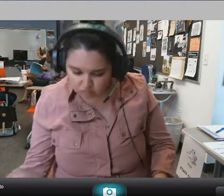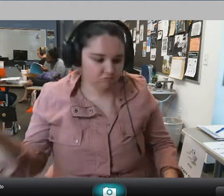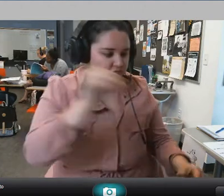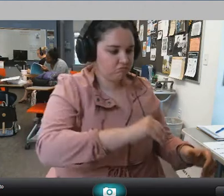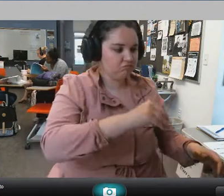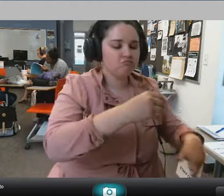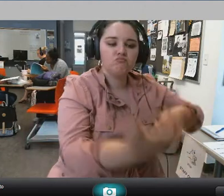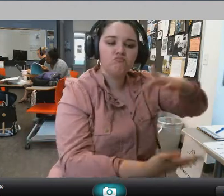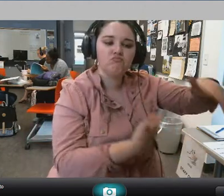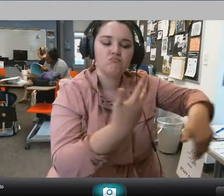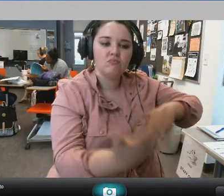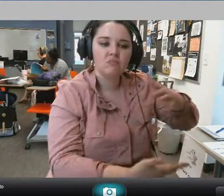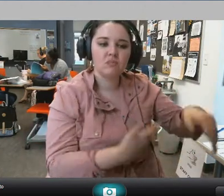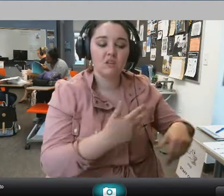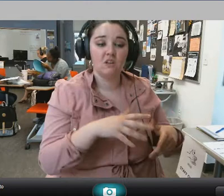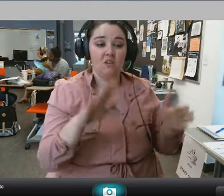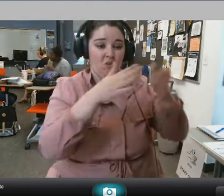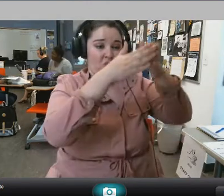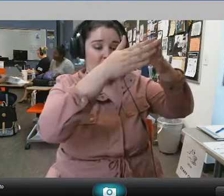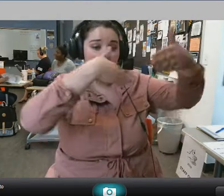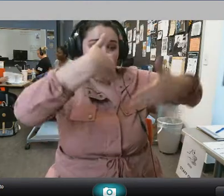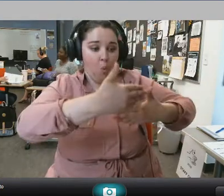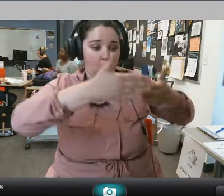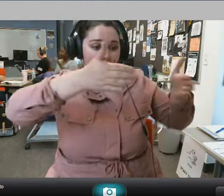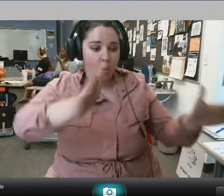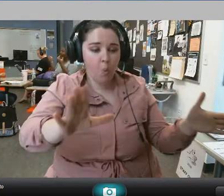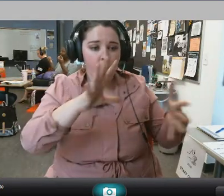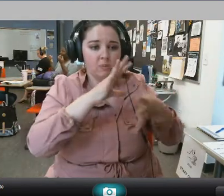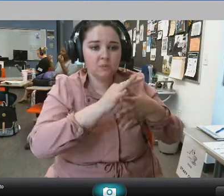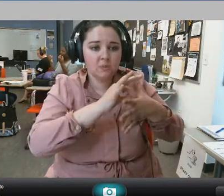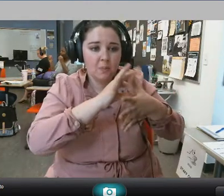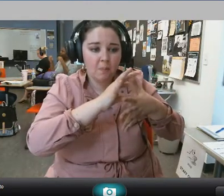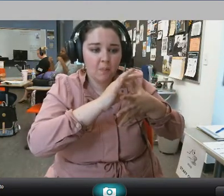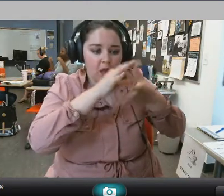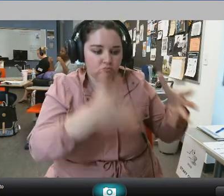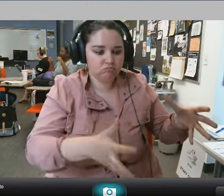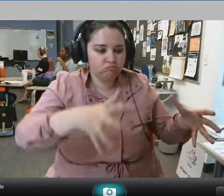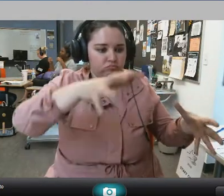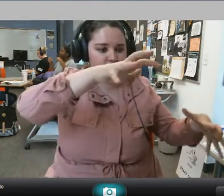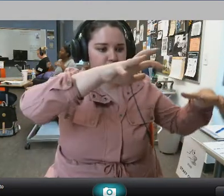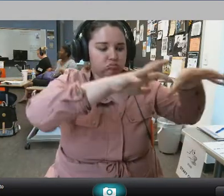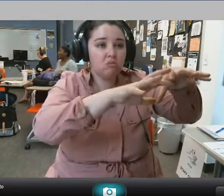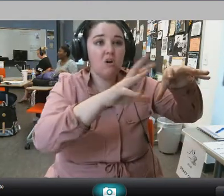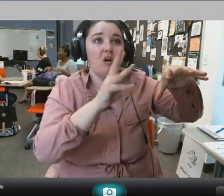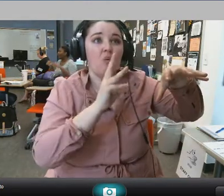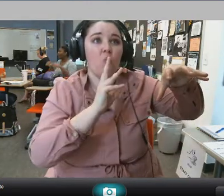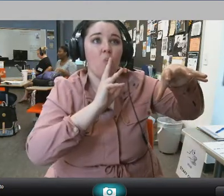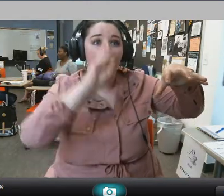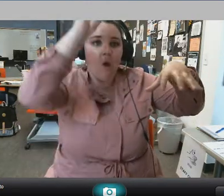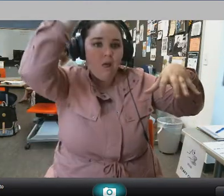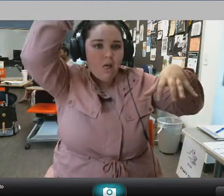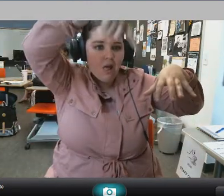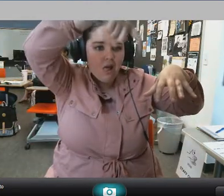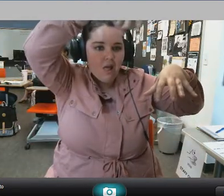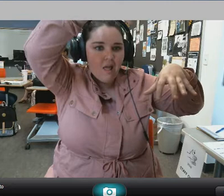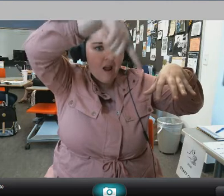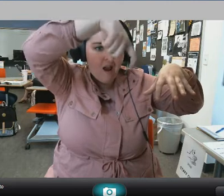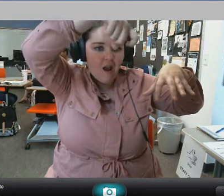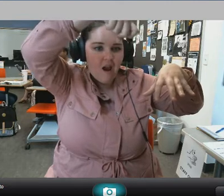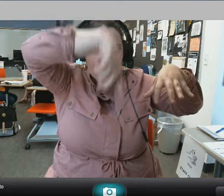great piles in the room, and the water from leaky roofs would drip over it.